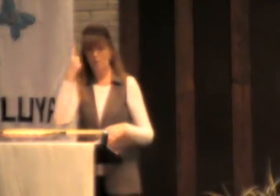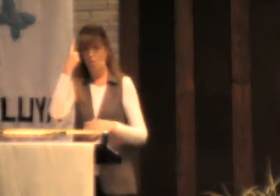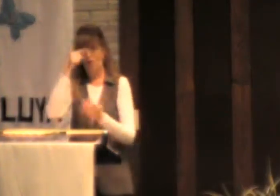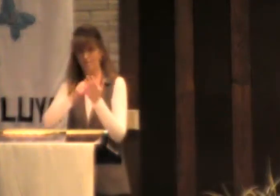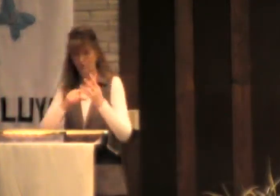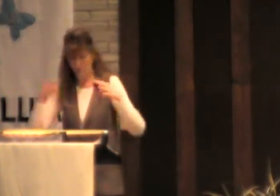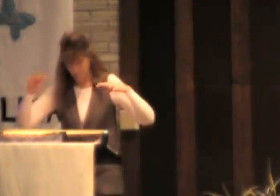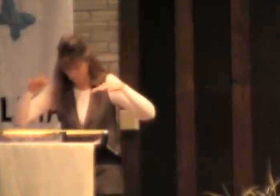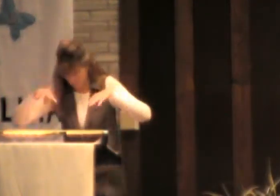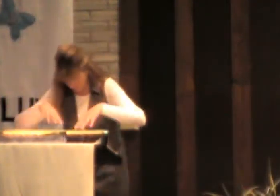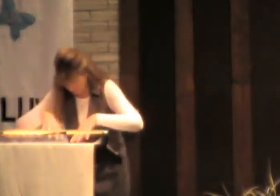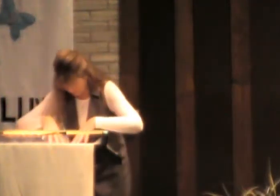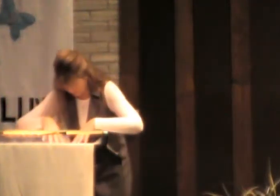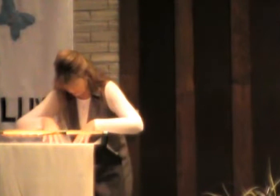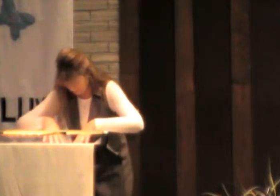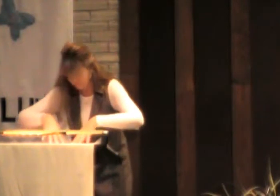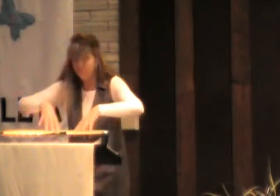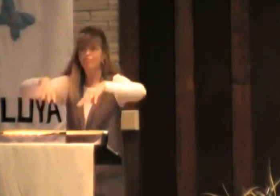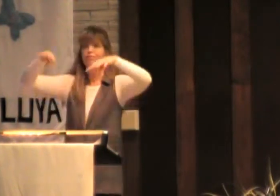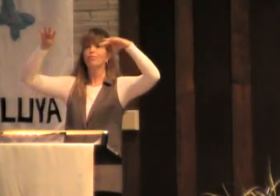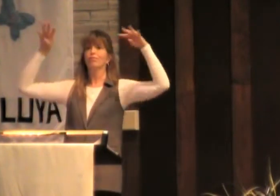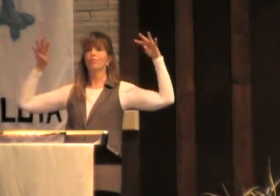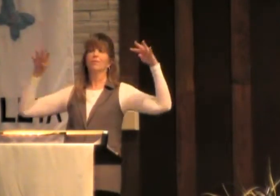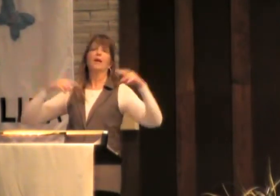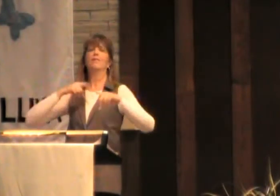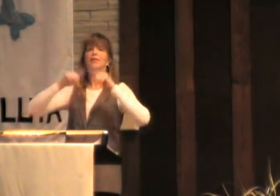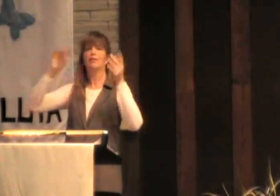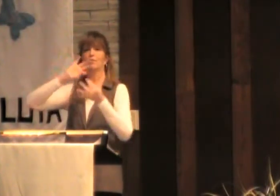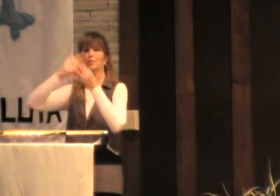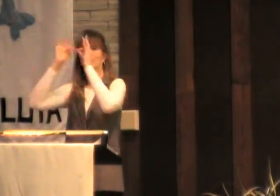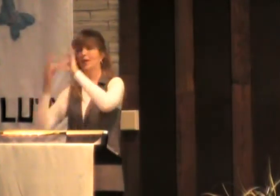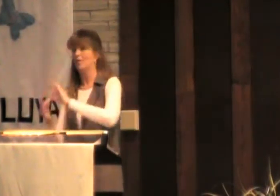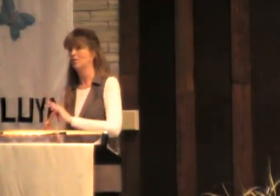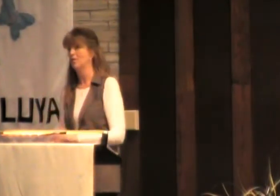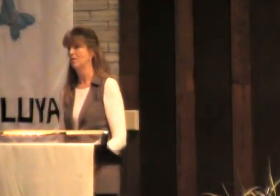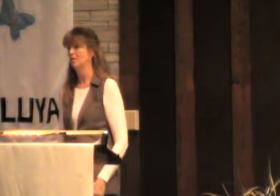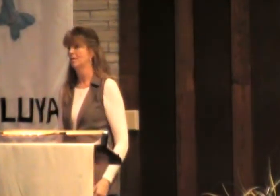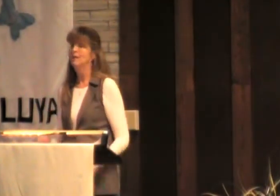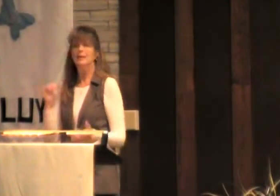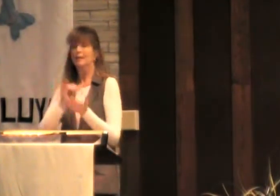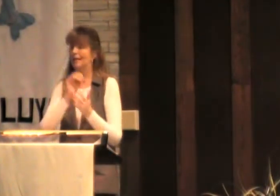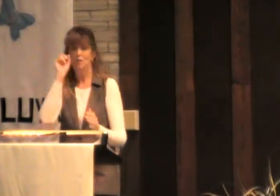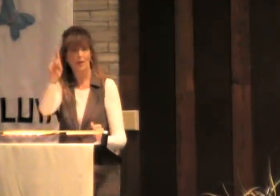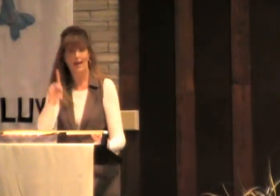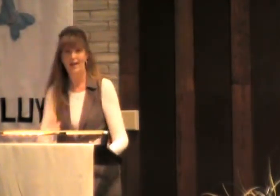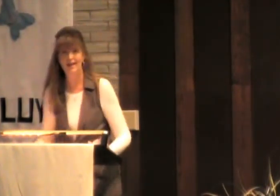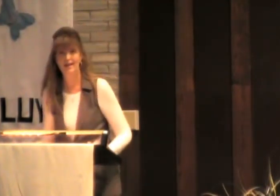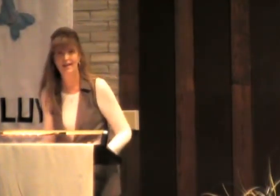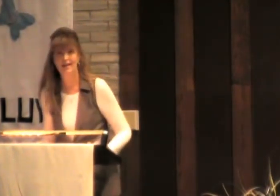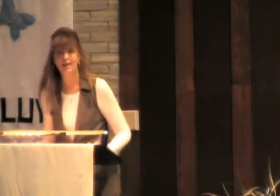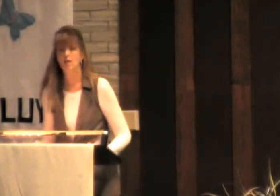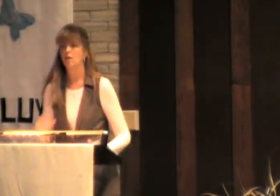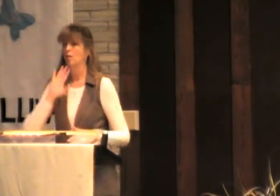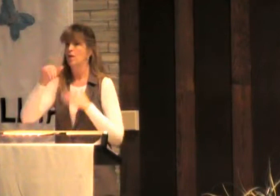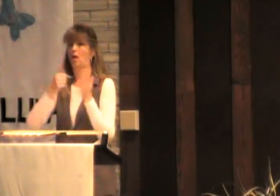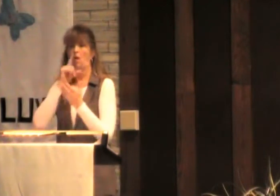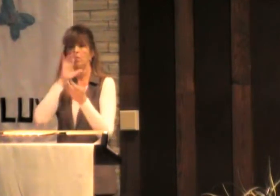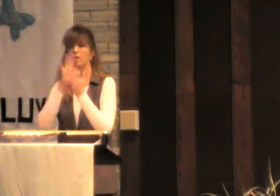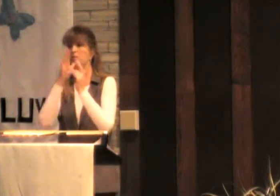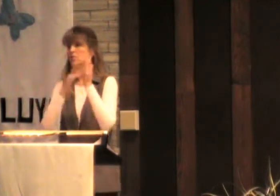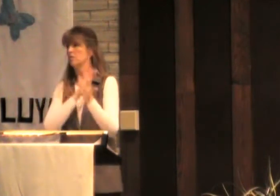Of course, one verse, we all look at this one verse, and we all have different interpretations of that, and that's